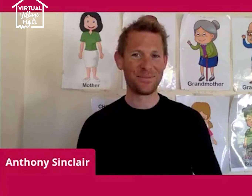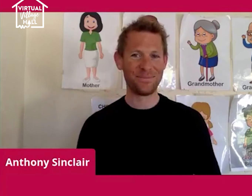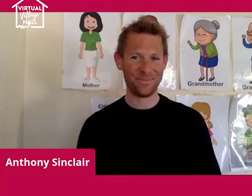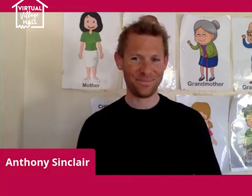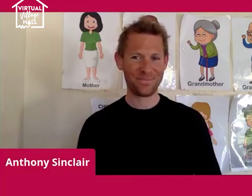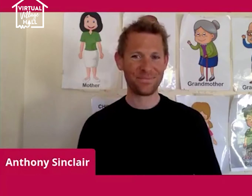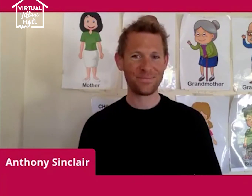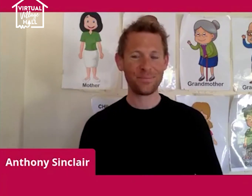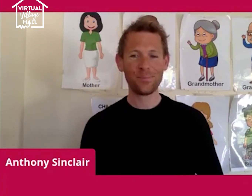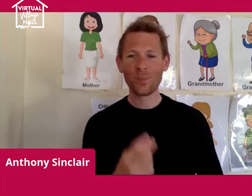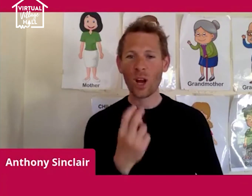Excellent.